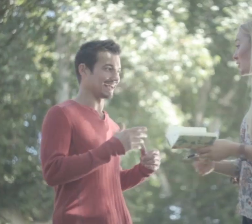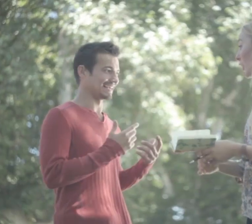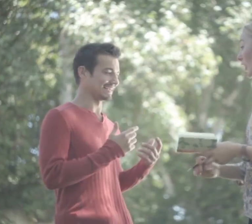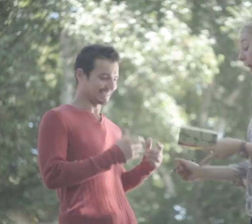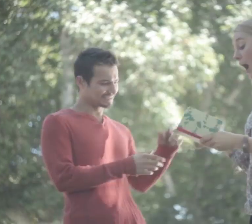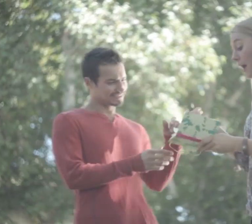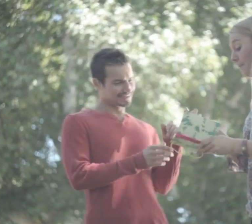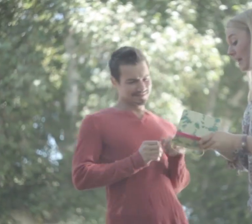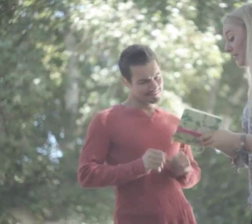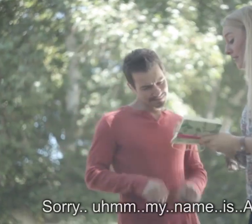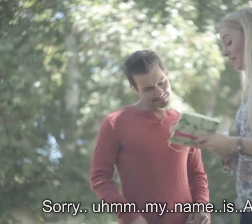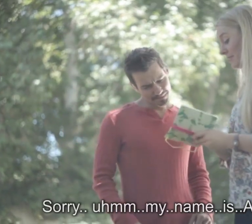Sorry,